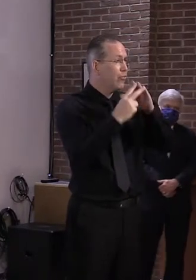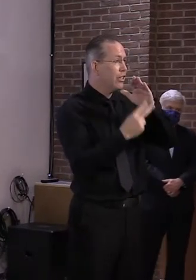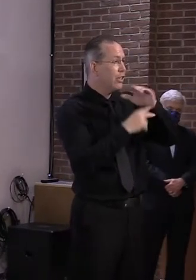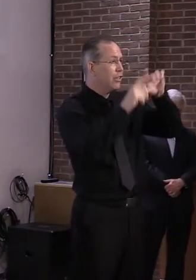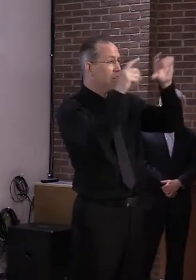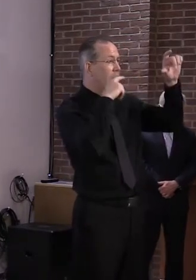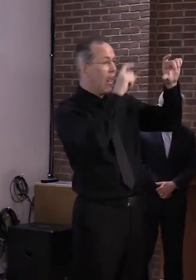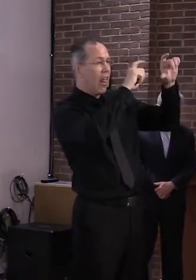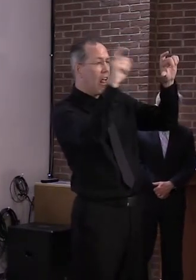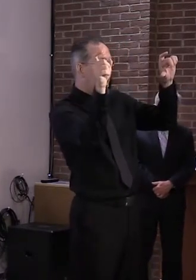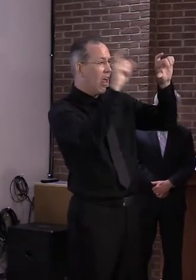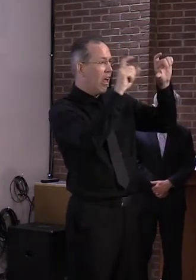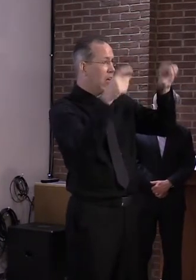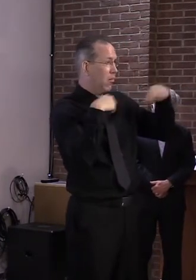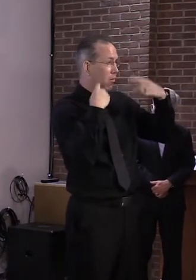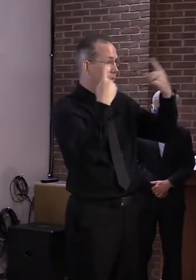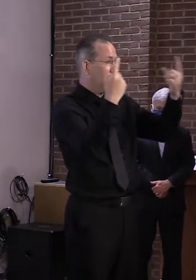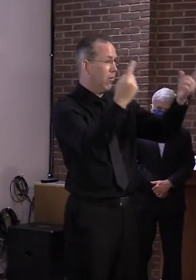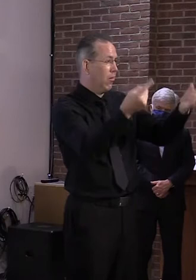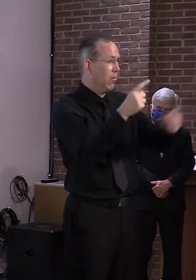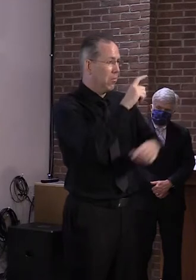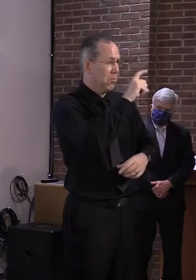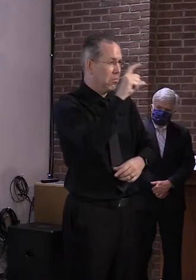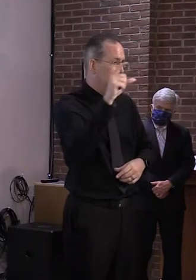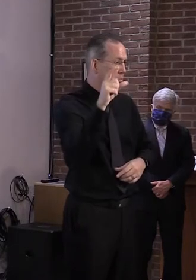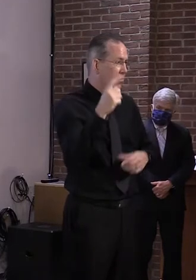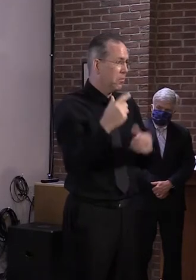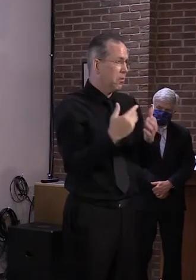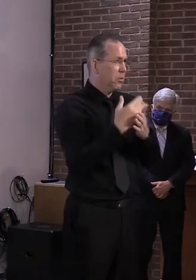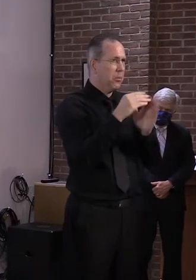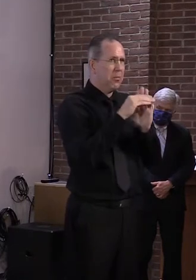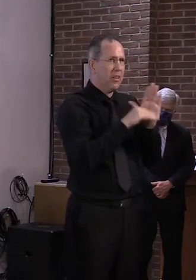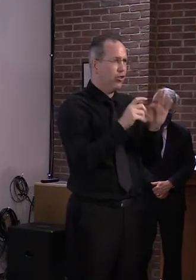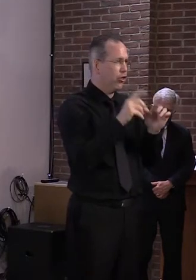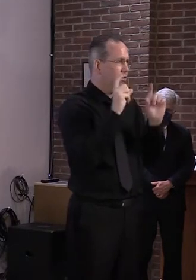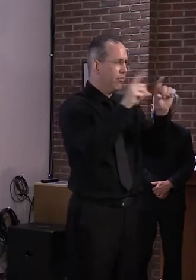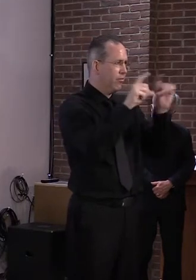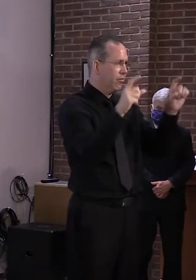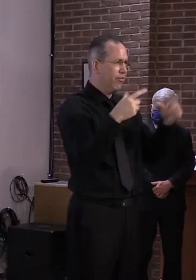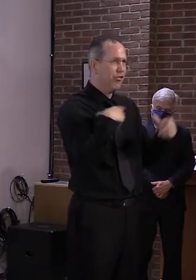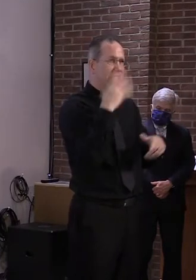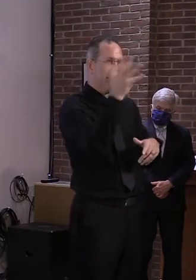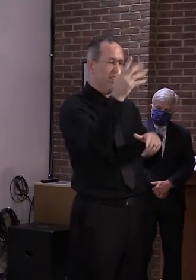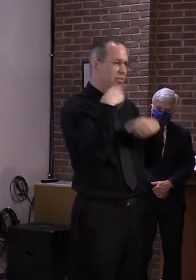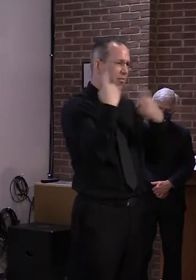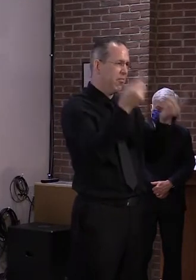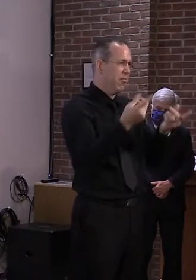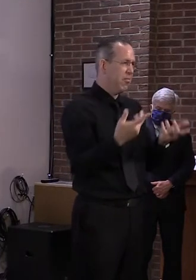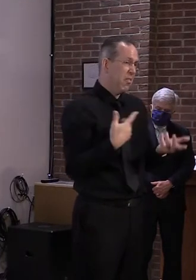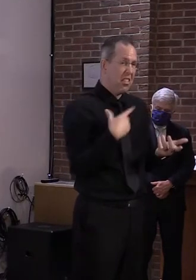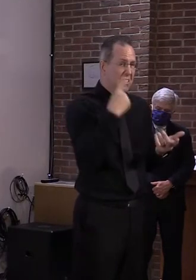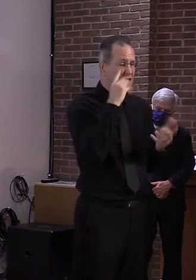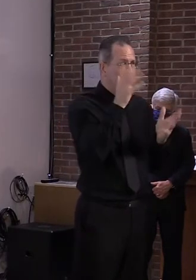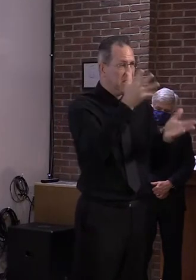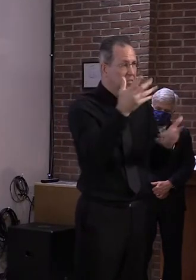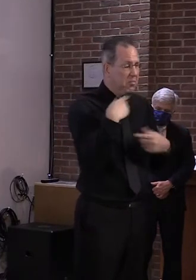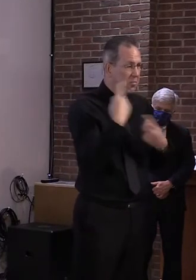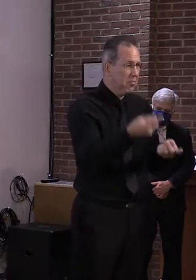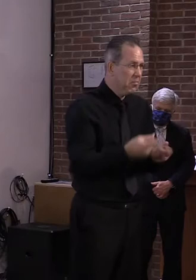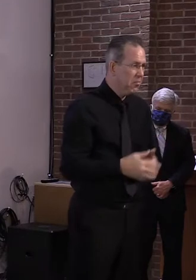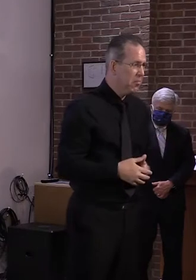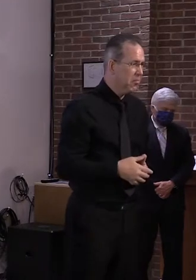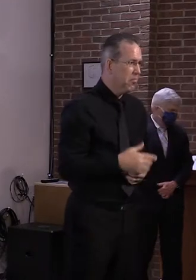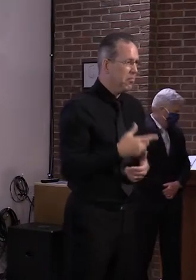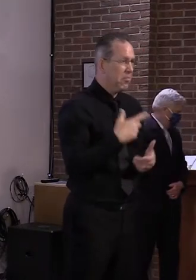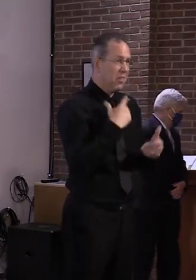though this is a new policy in some respects. I don't know why we haven't covered that up, but it seems as though, you